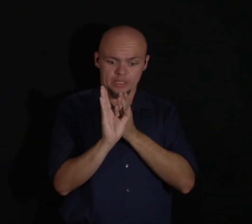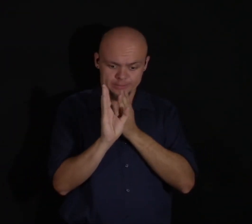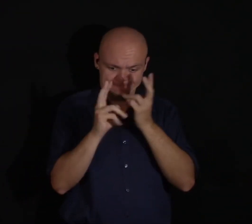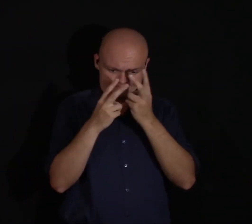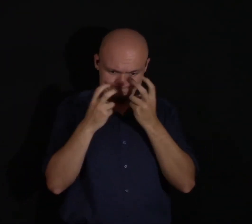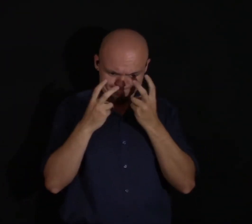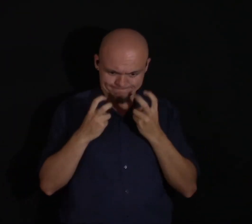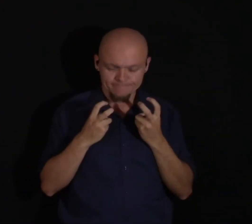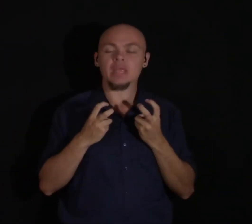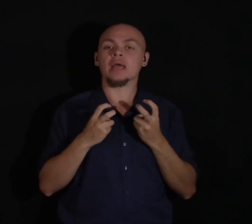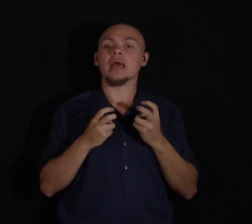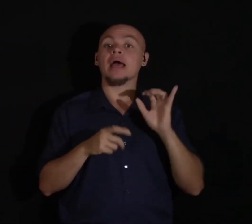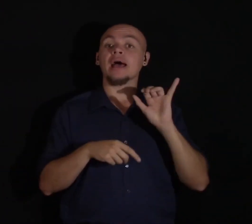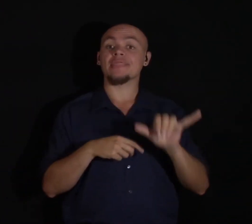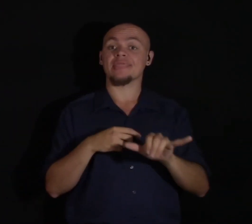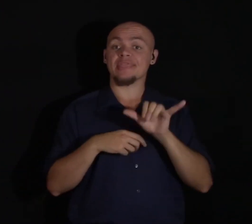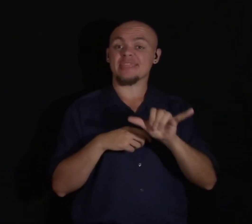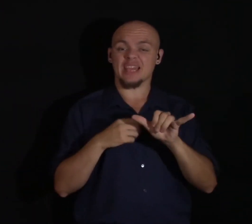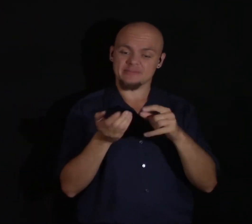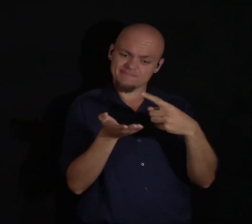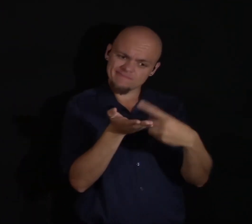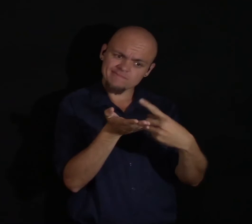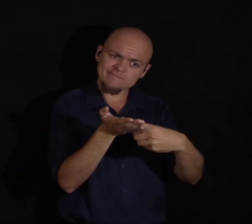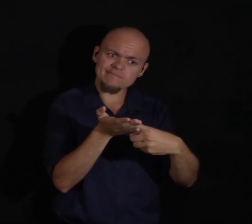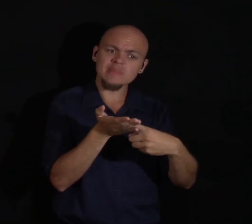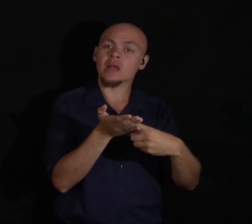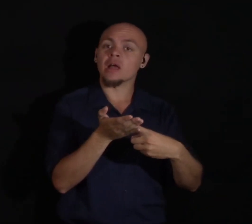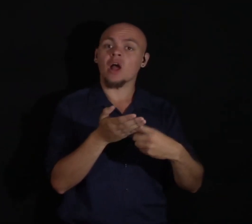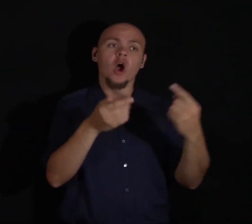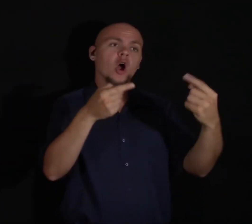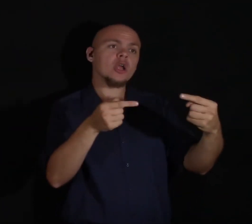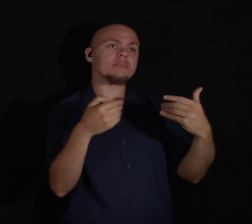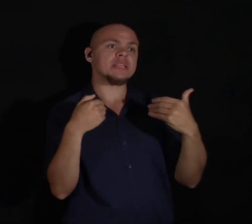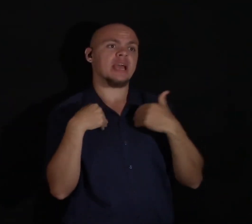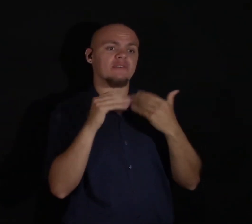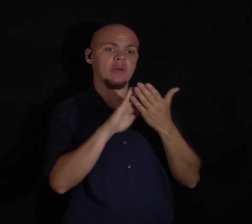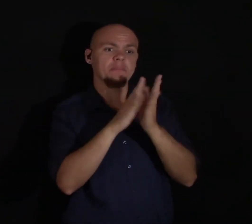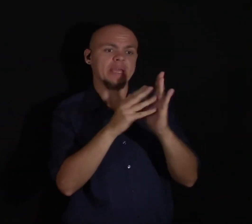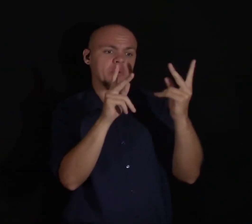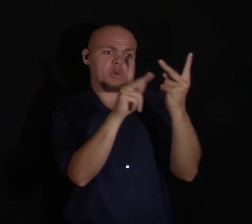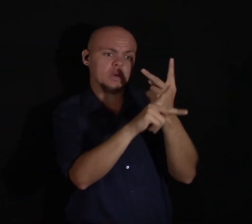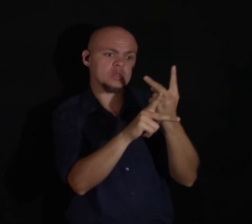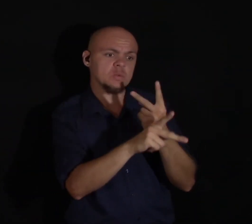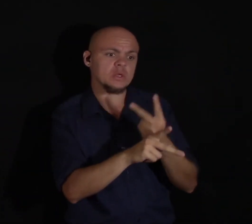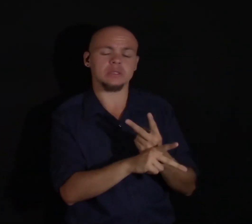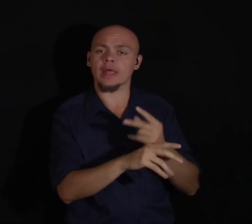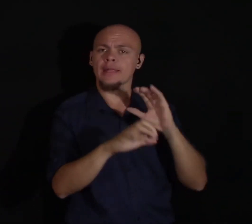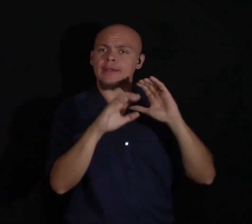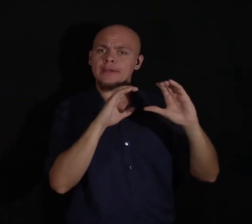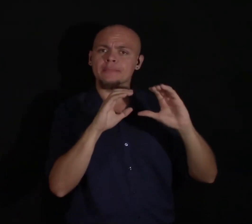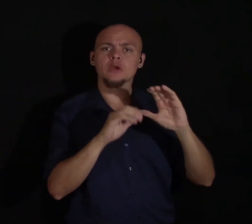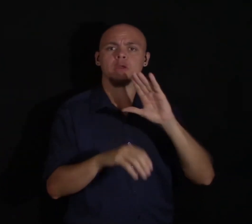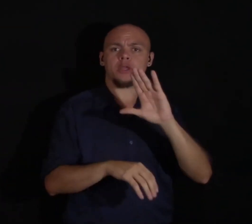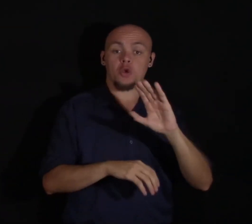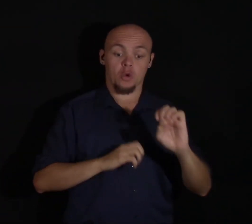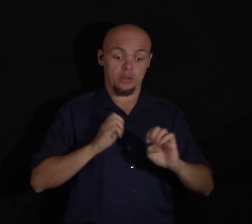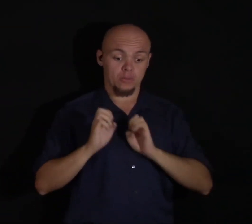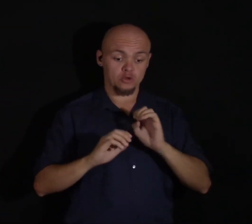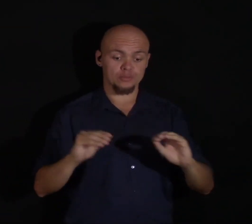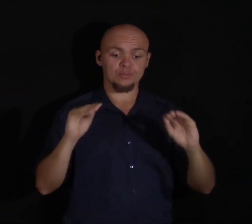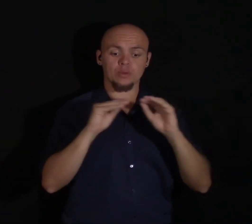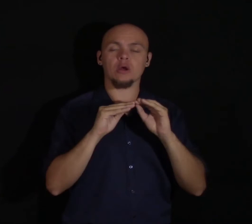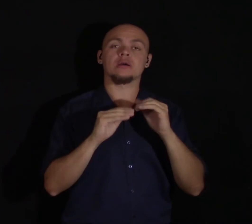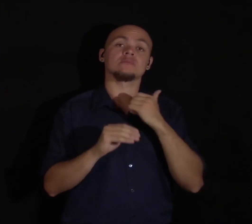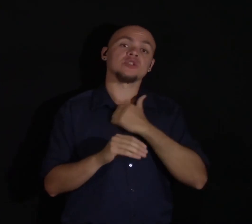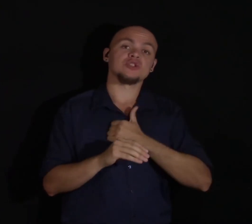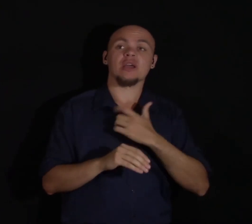as you do that, you begin to talk with somebody, and you find out that fights that you may have had that are getting worse and worse and worse, the more you communicate about your own emotions. "I'm sorry,